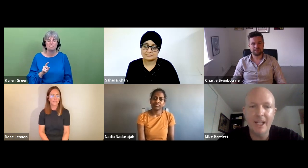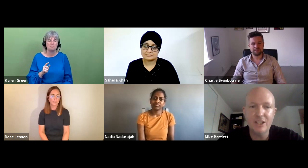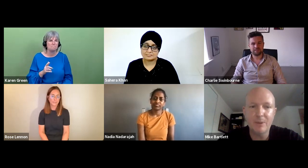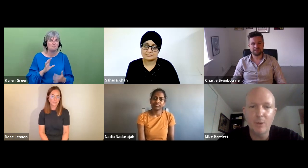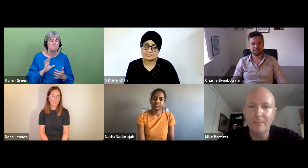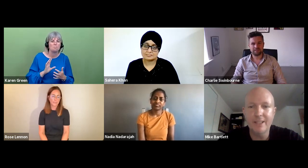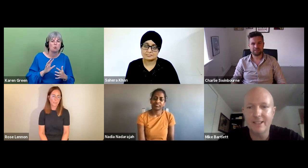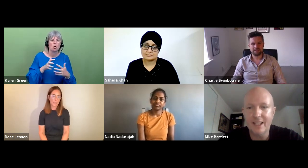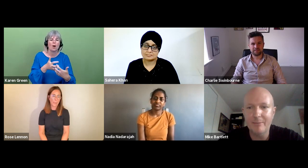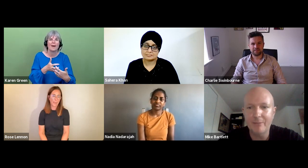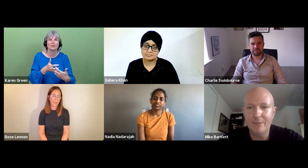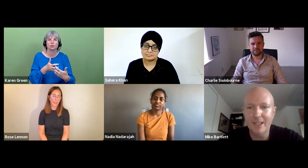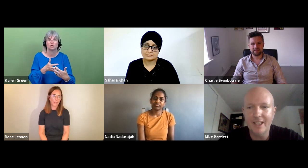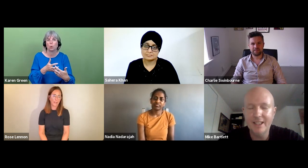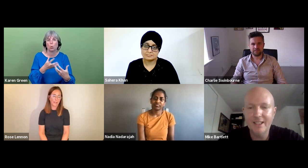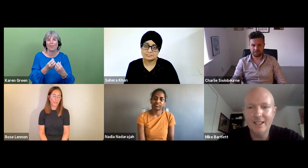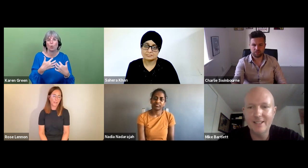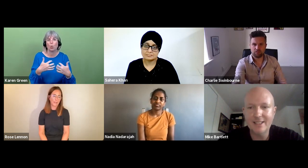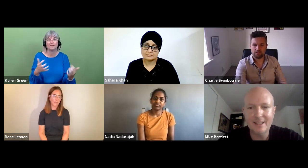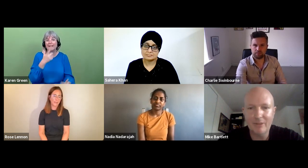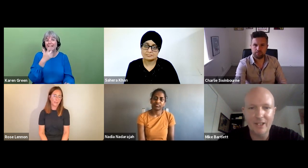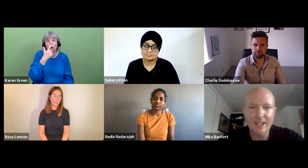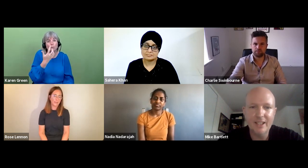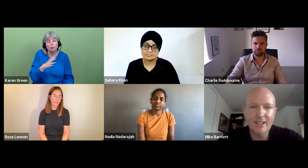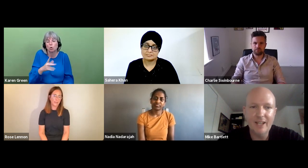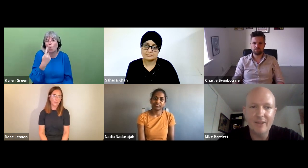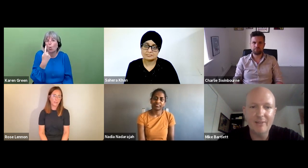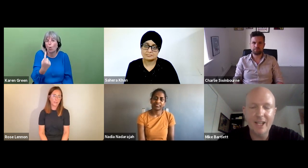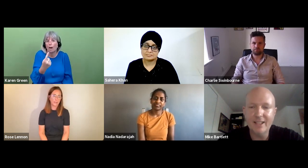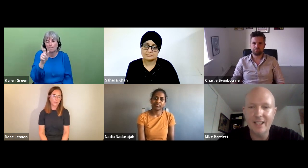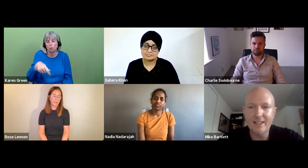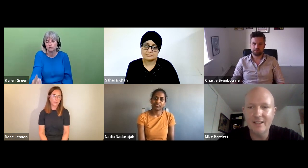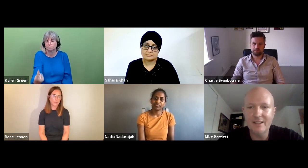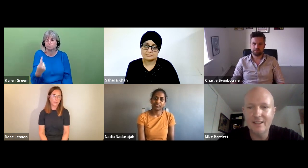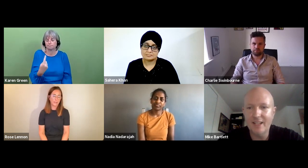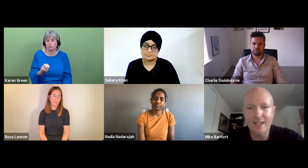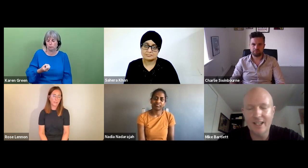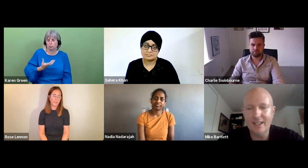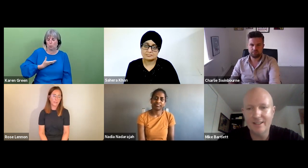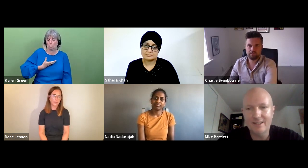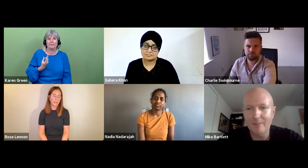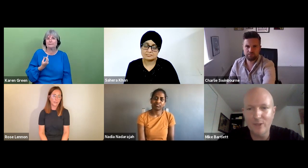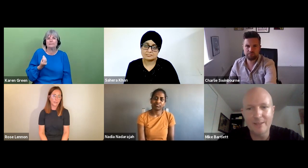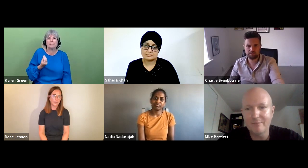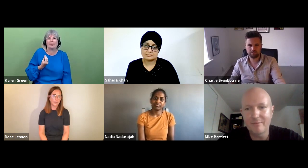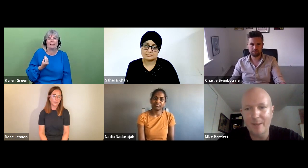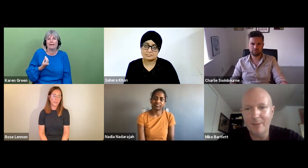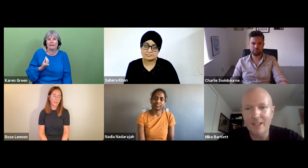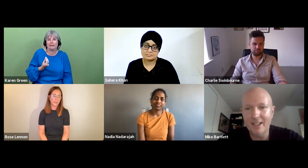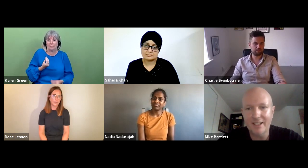just be one person that comes up to me and says something, and if I have that, then that I'm really happy with that.